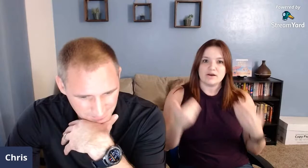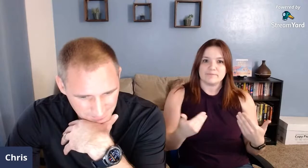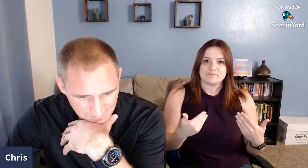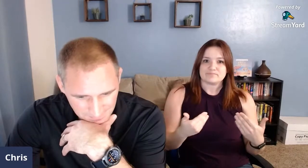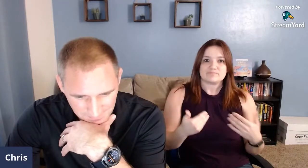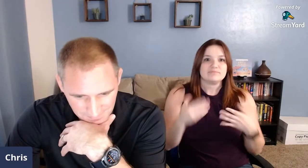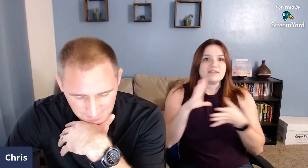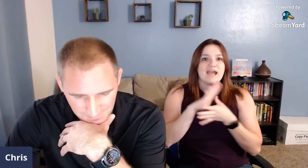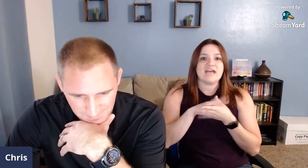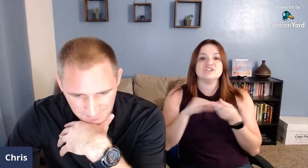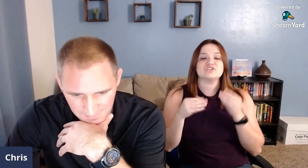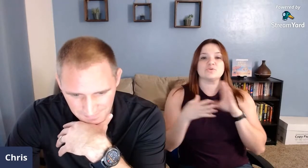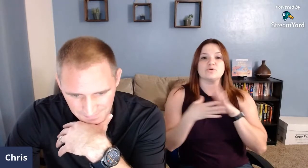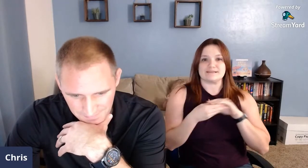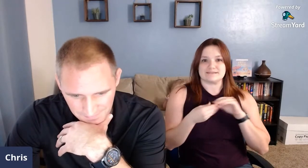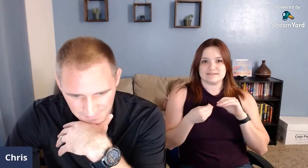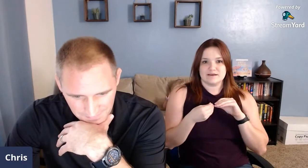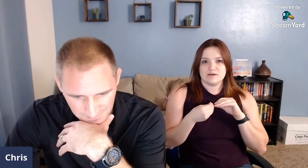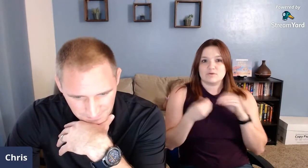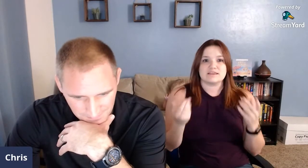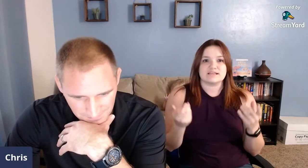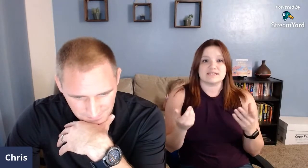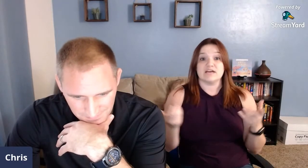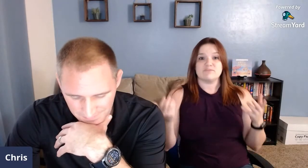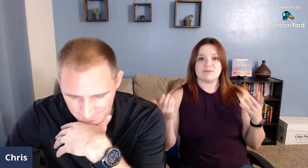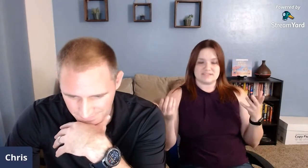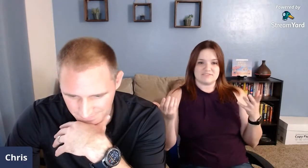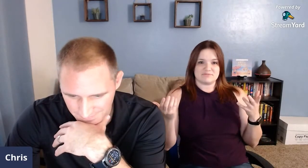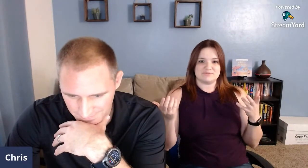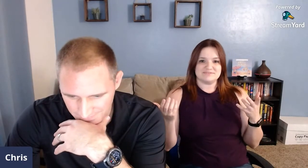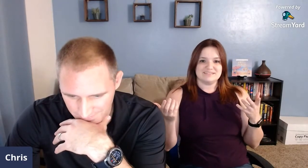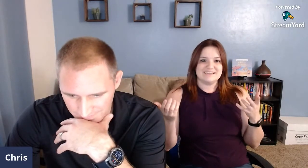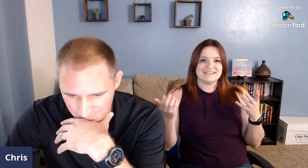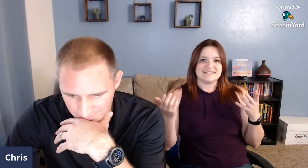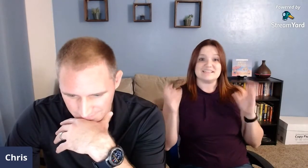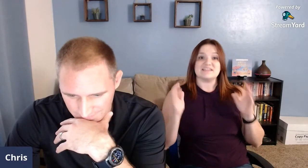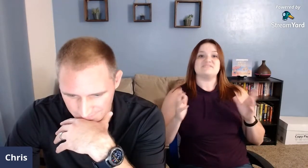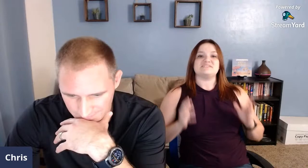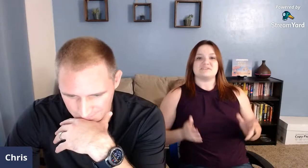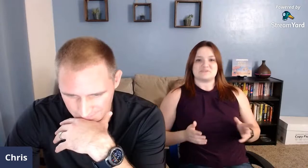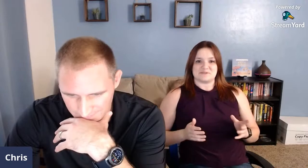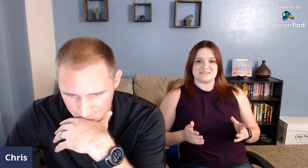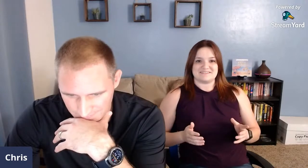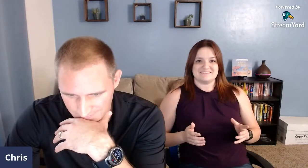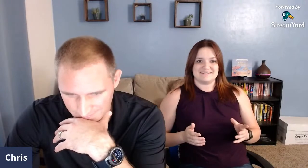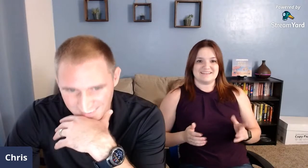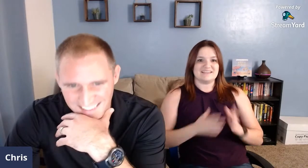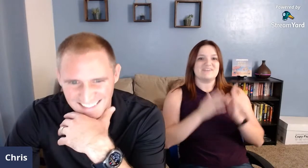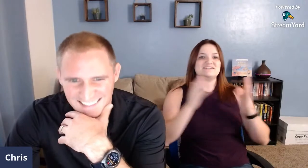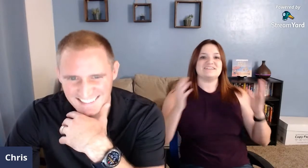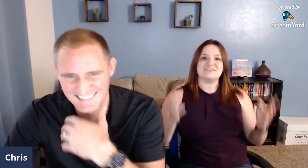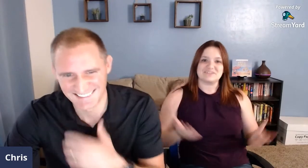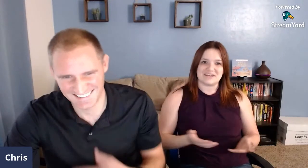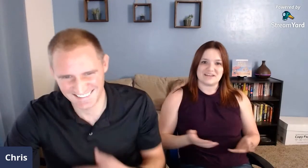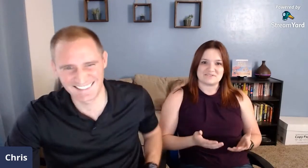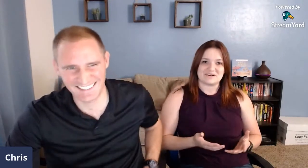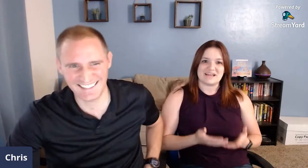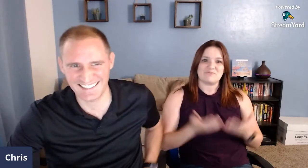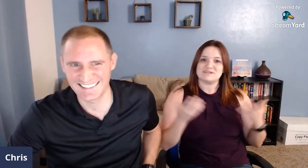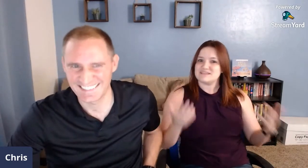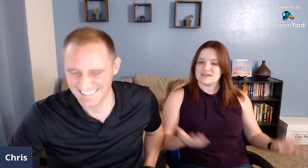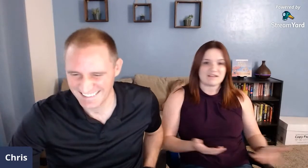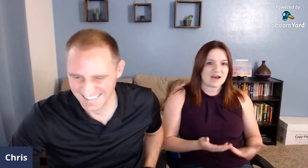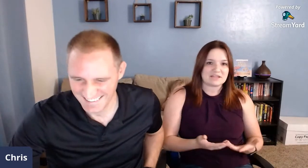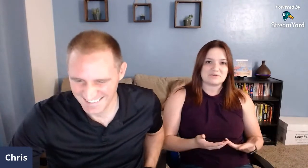here we go. And the stories. One of the things I love about deaf people is they love to tell stories. They love to tell their life